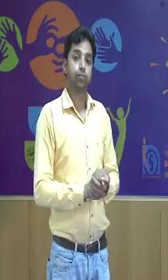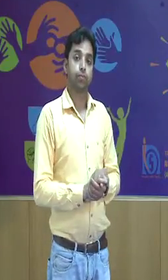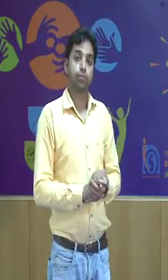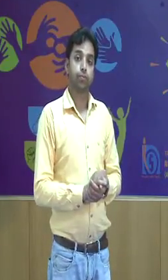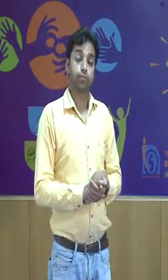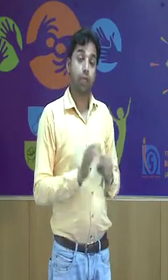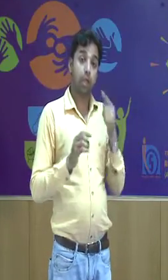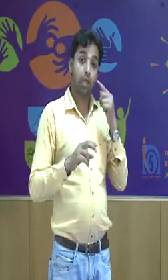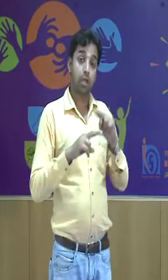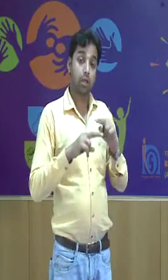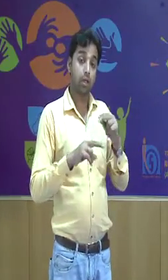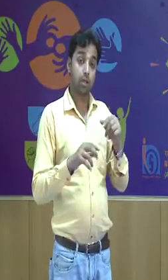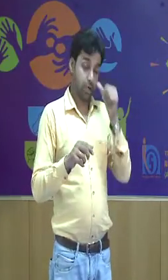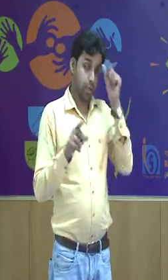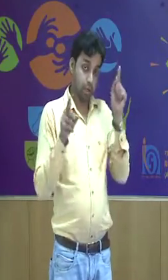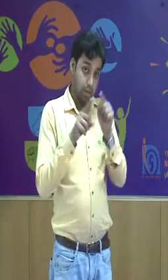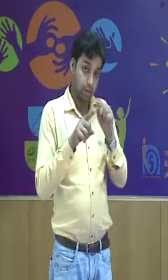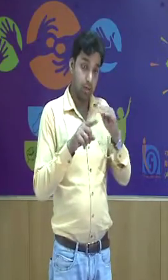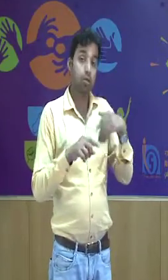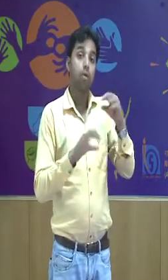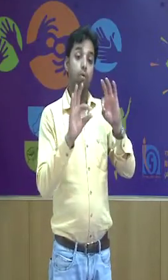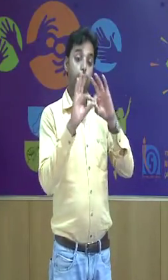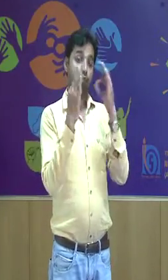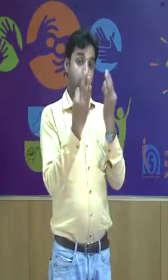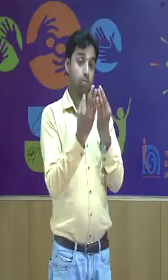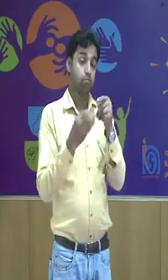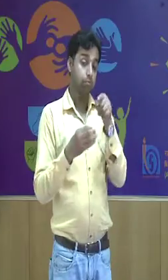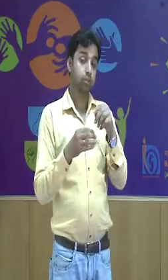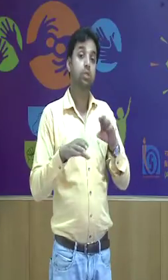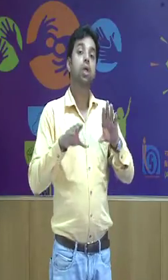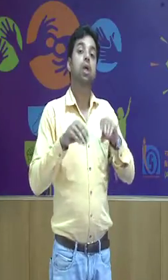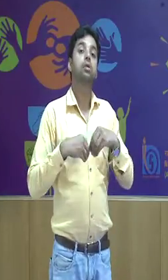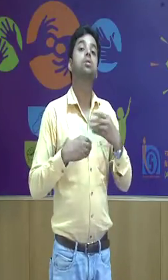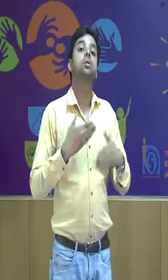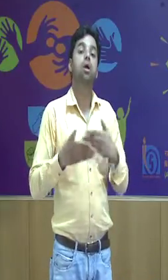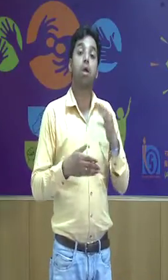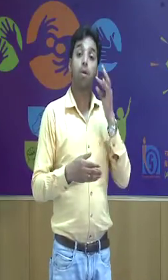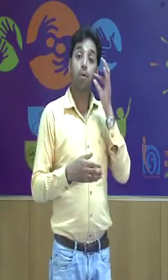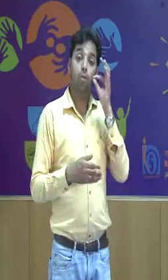In India, the family is considered as an important institution.